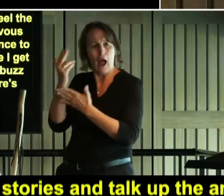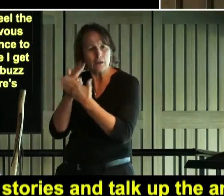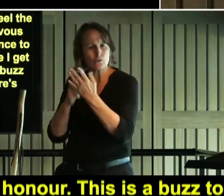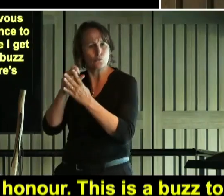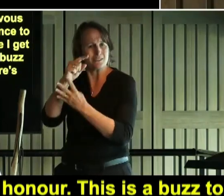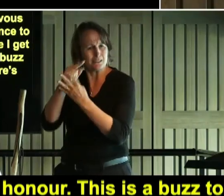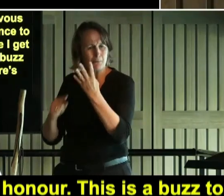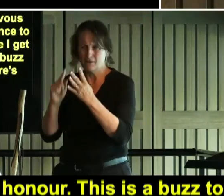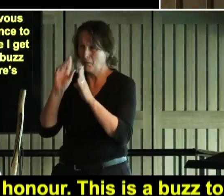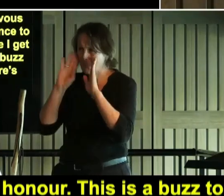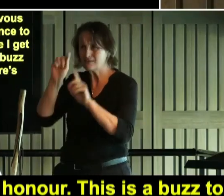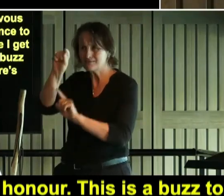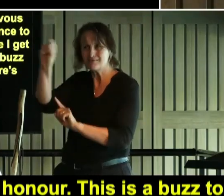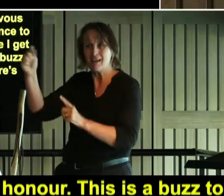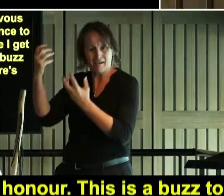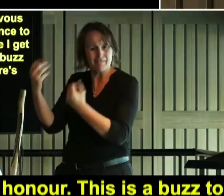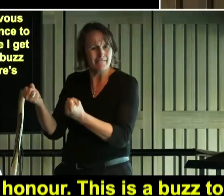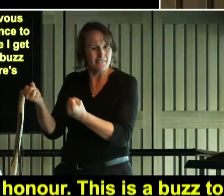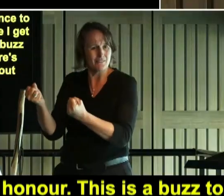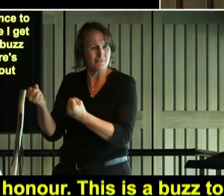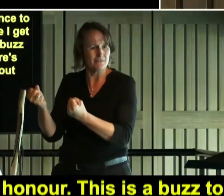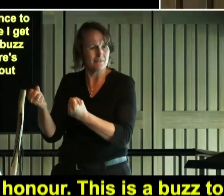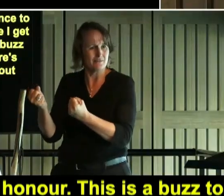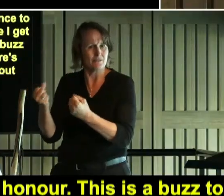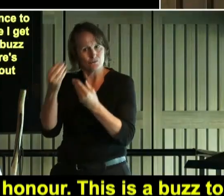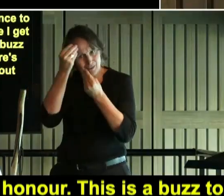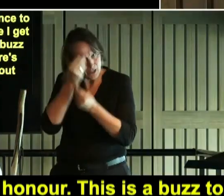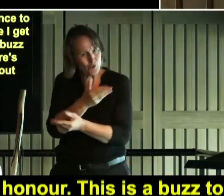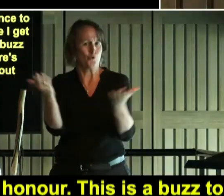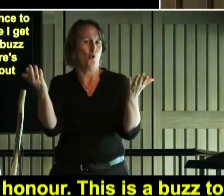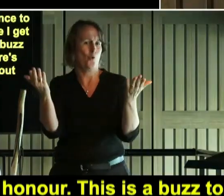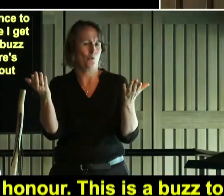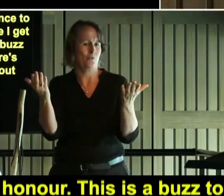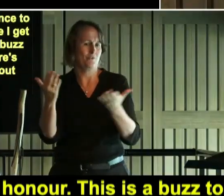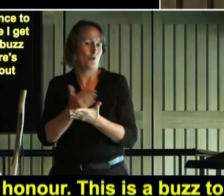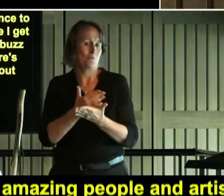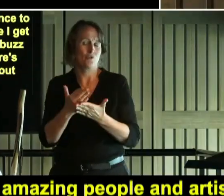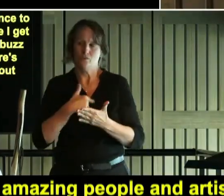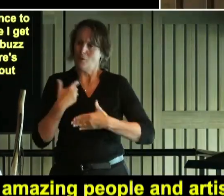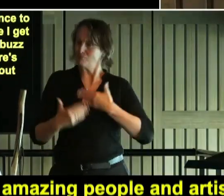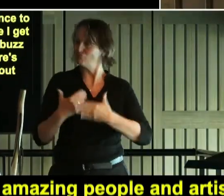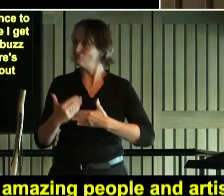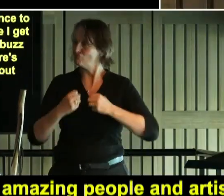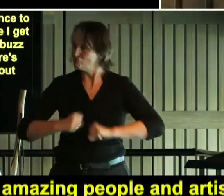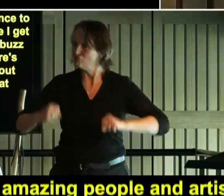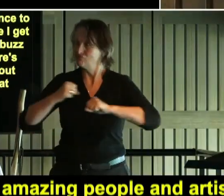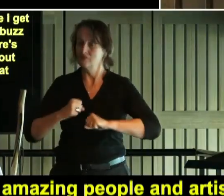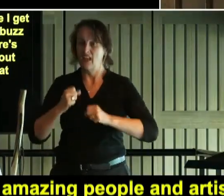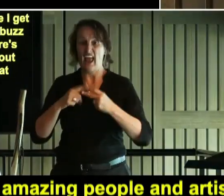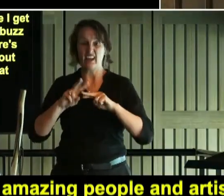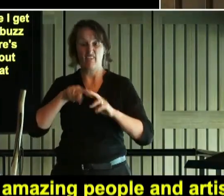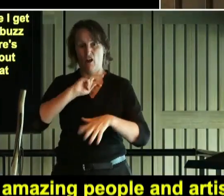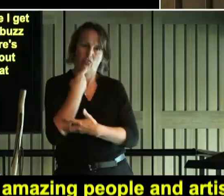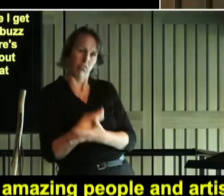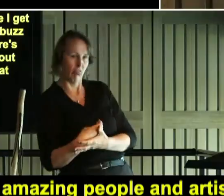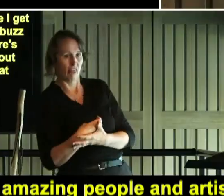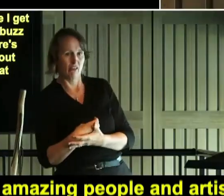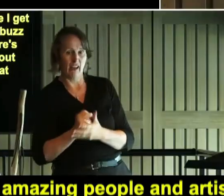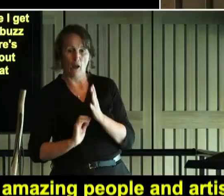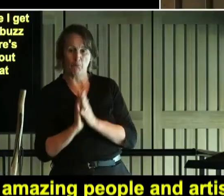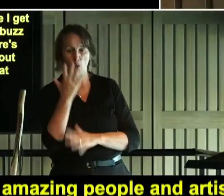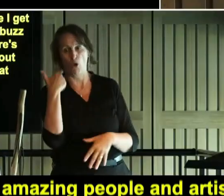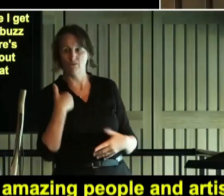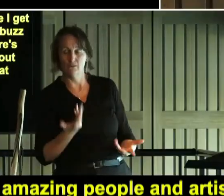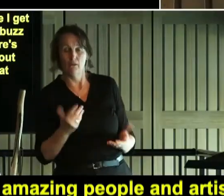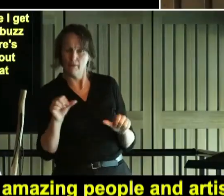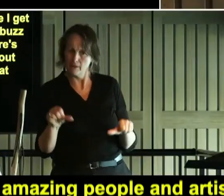there doing incredible stuff. And just this great opportunity to share. So that keeps me going. And if I crash and burn every now and again, that's